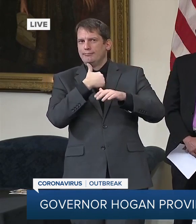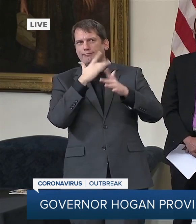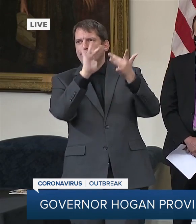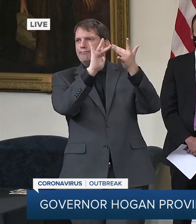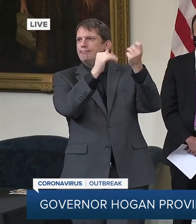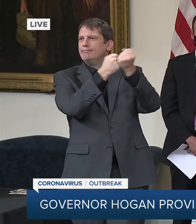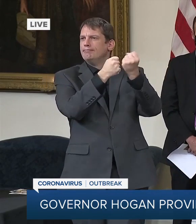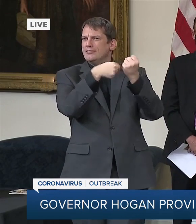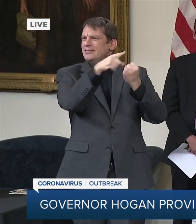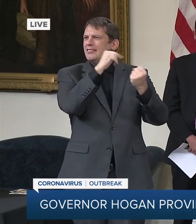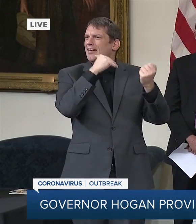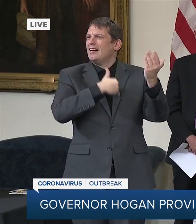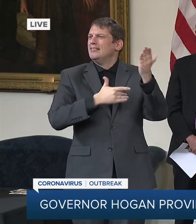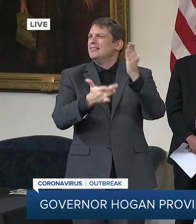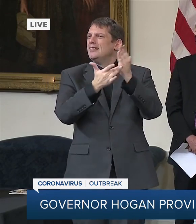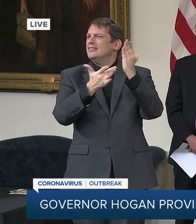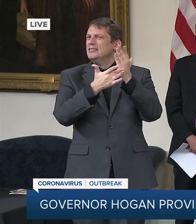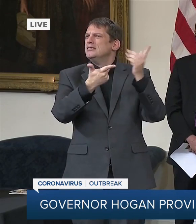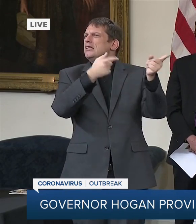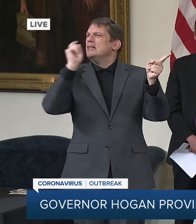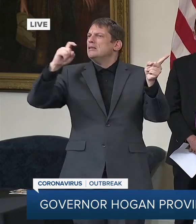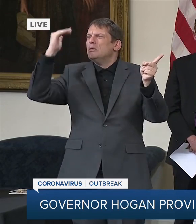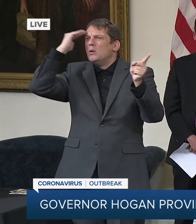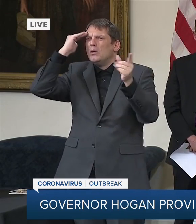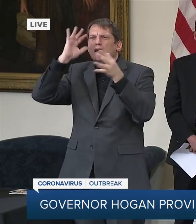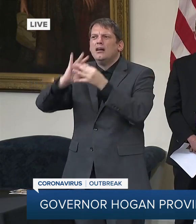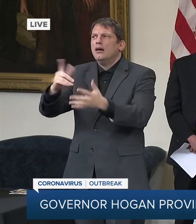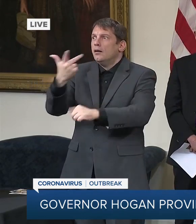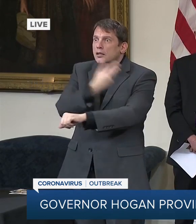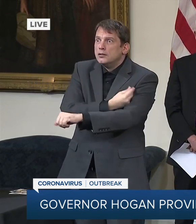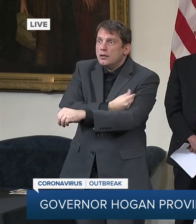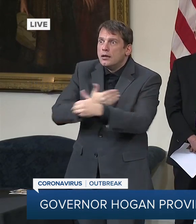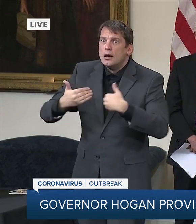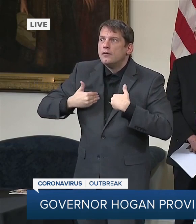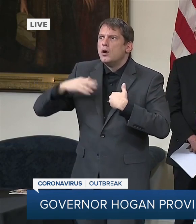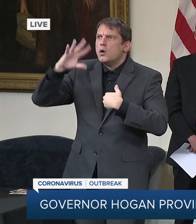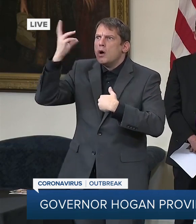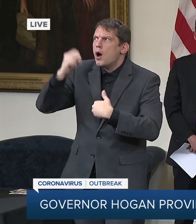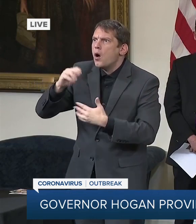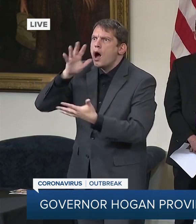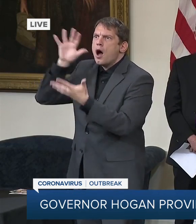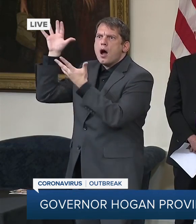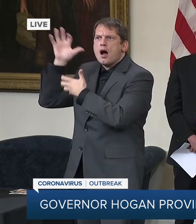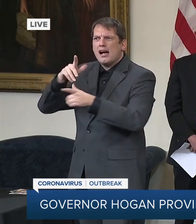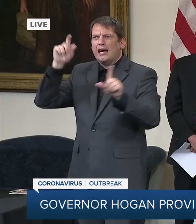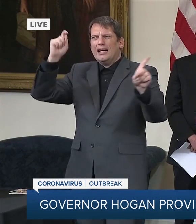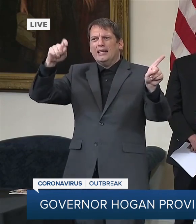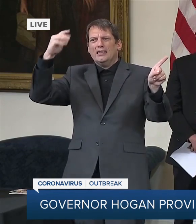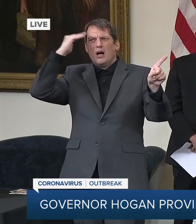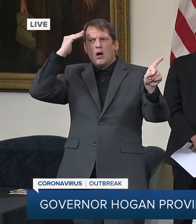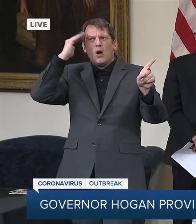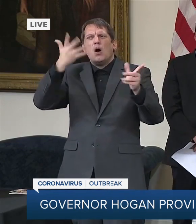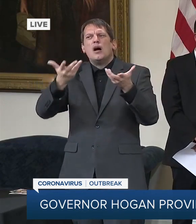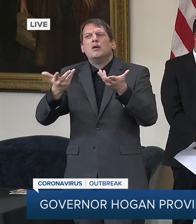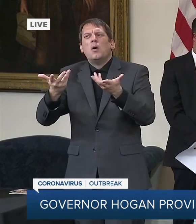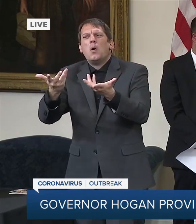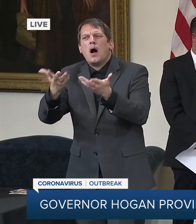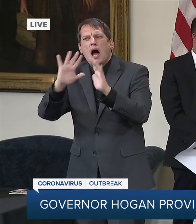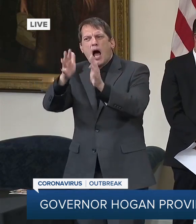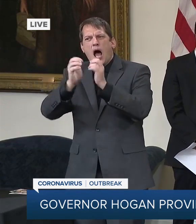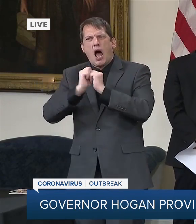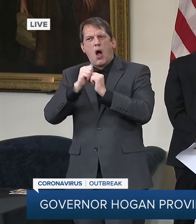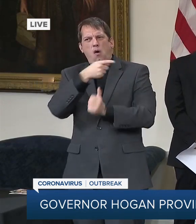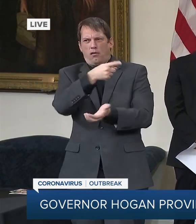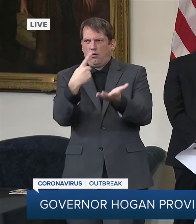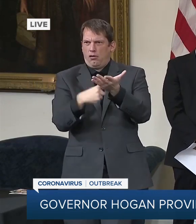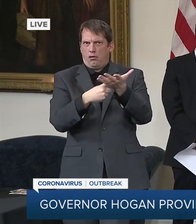about the vaccines in order to perhaps get them and not be hesitant about taking the vaccines? Well, maybe Dr. Chan